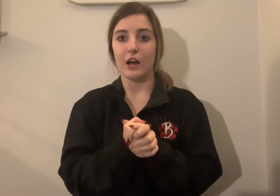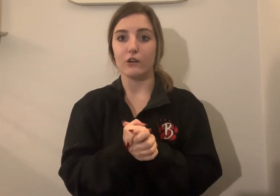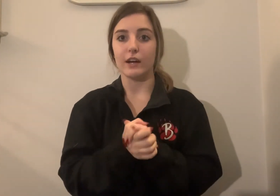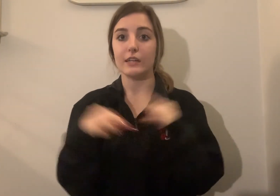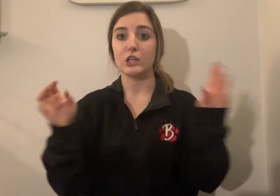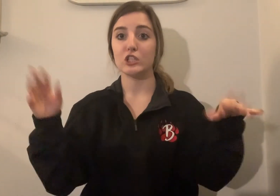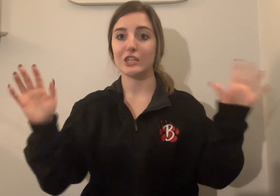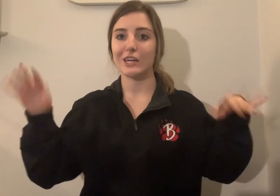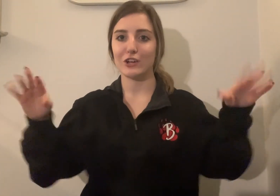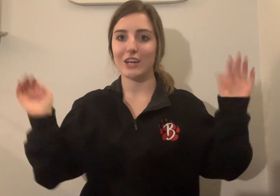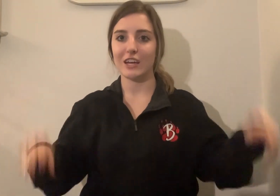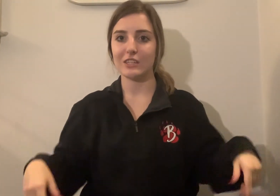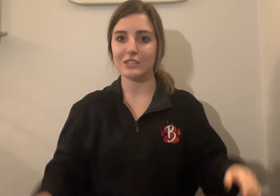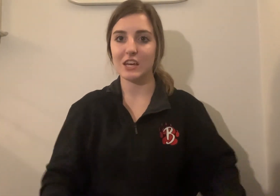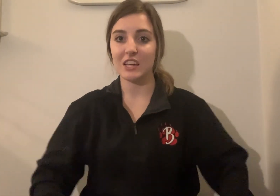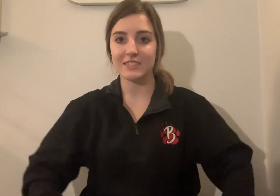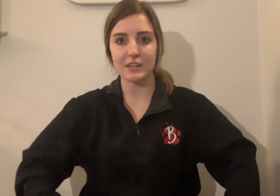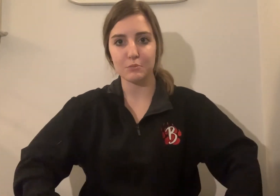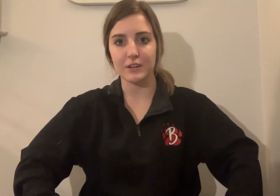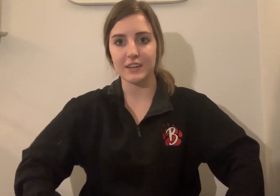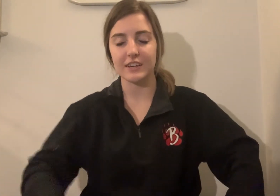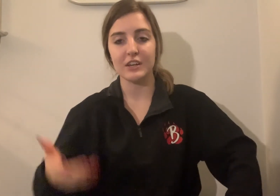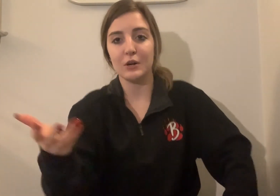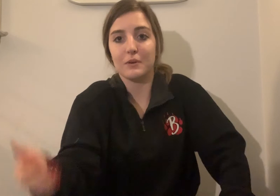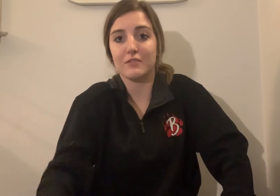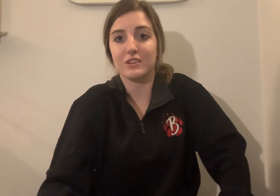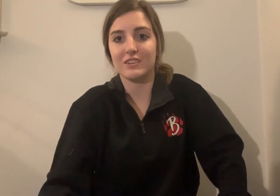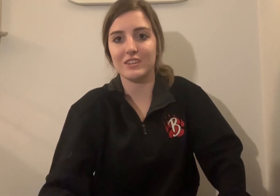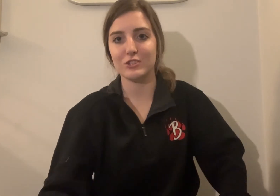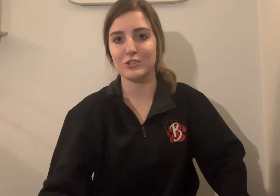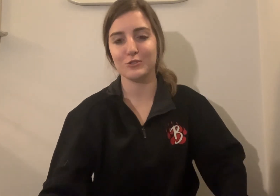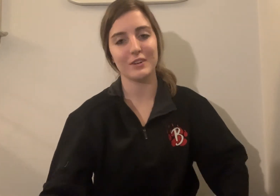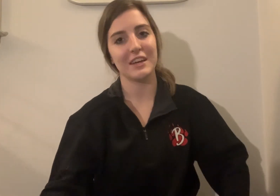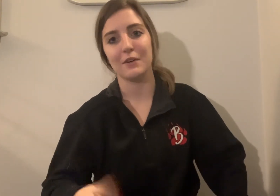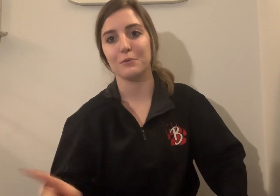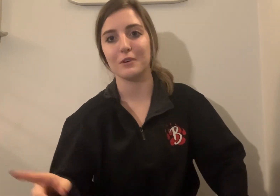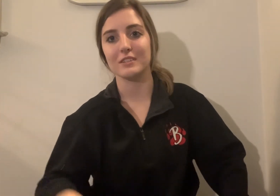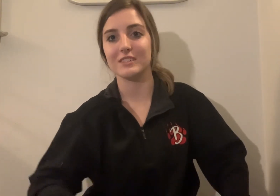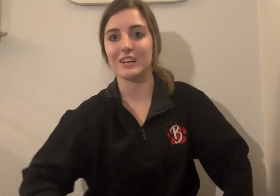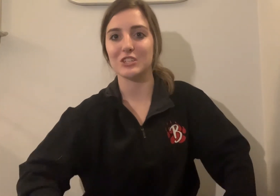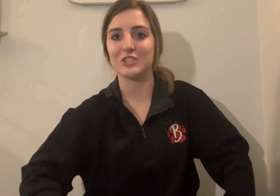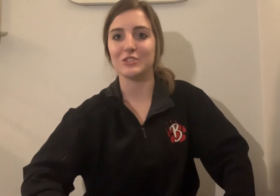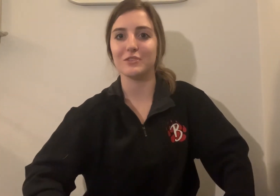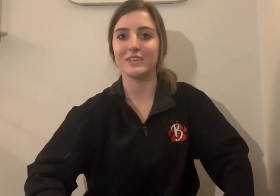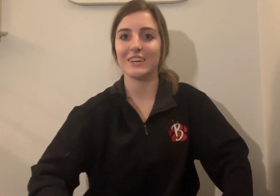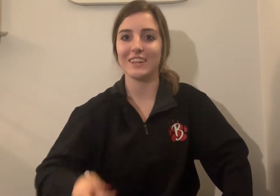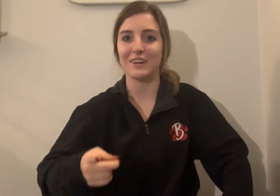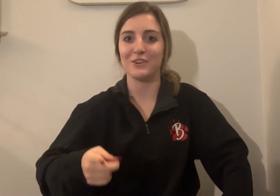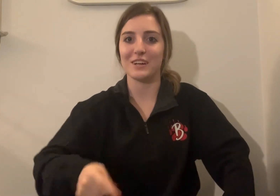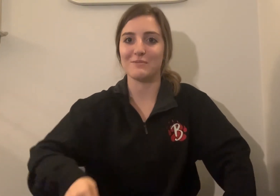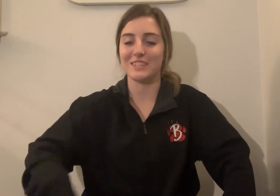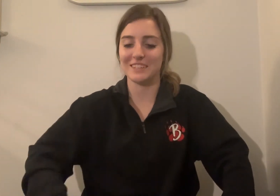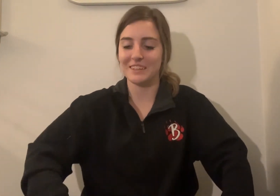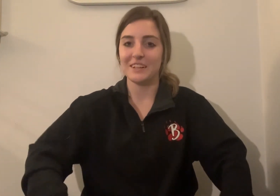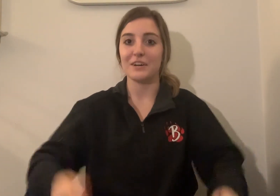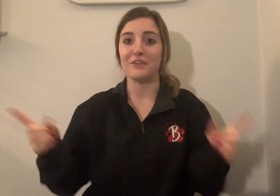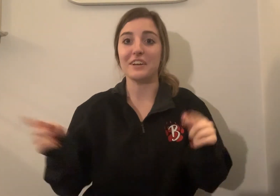right, shake out your hands, take a break, whatever you need to do, and we'll get to section 2. Hey, that rhymed. All right, here